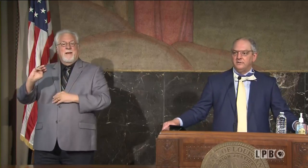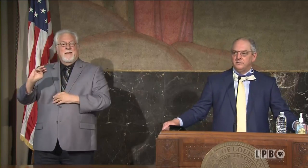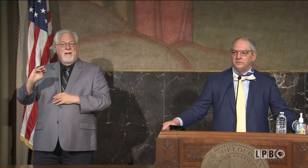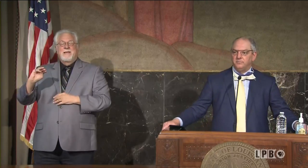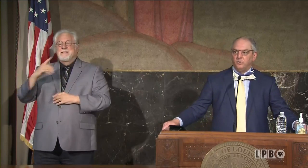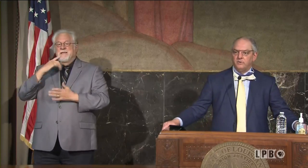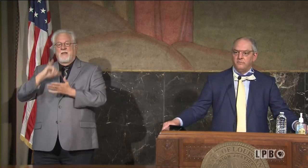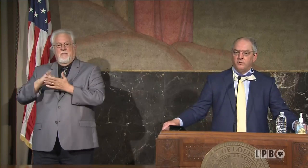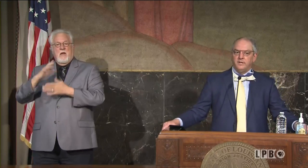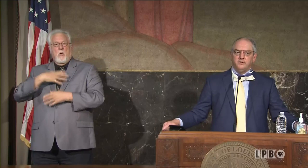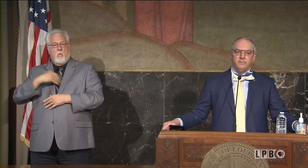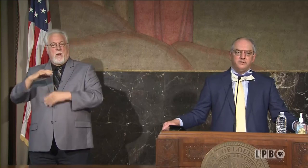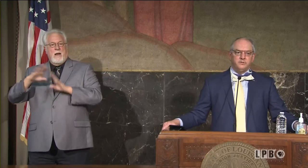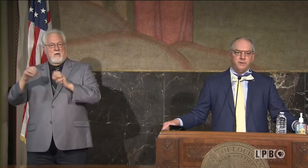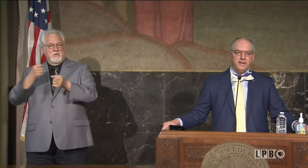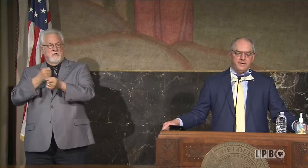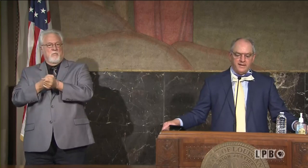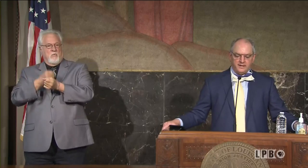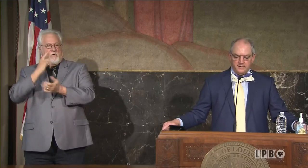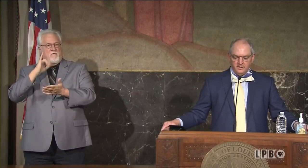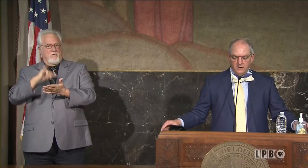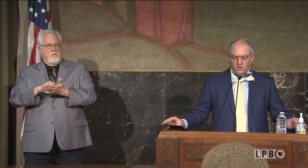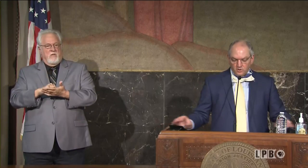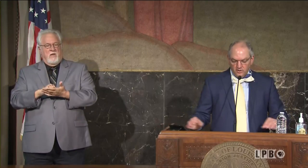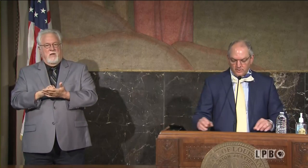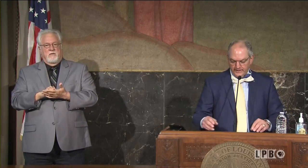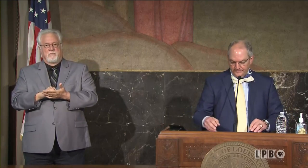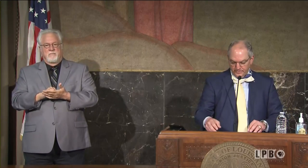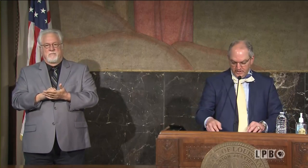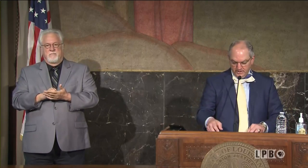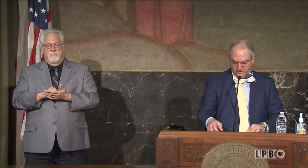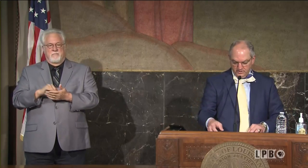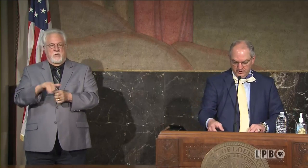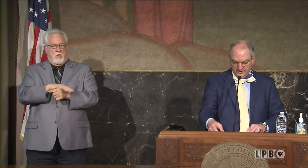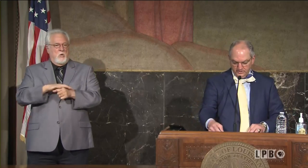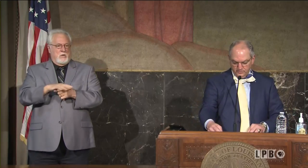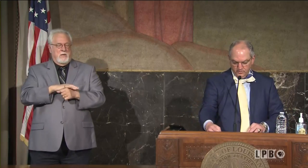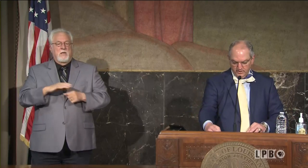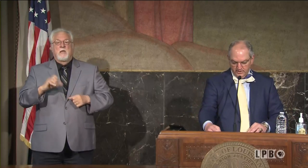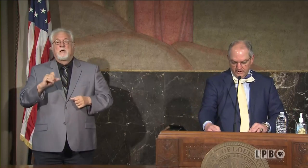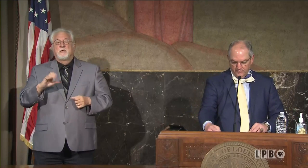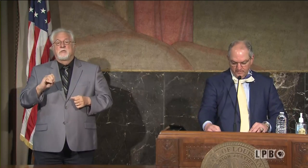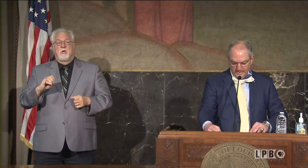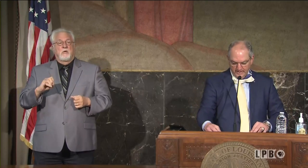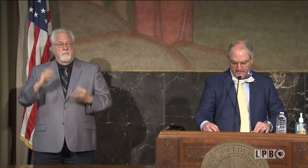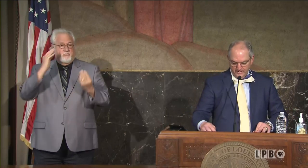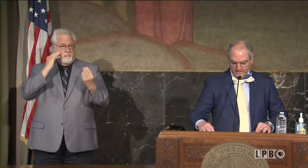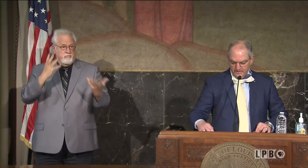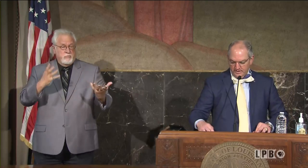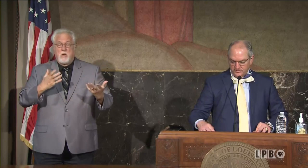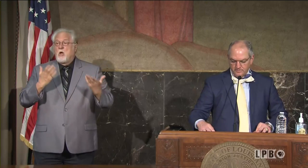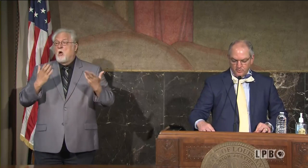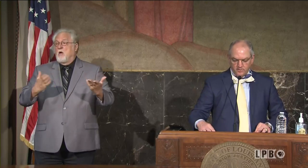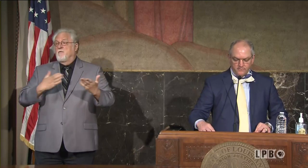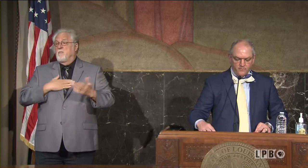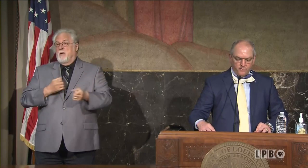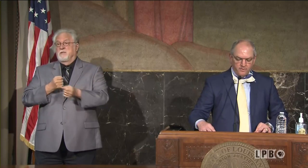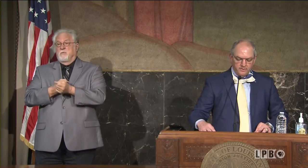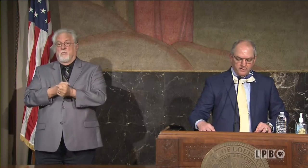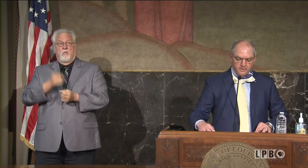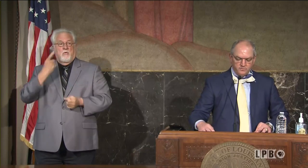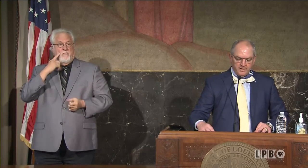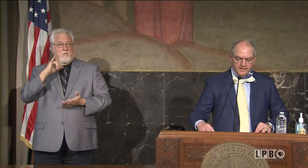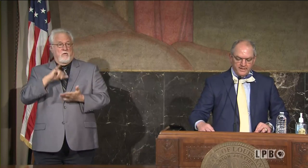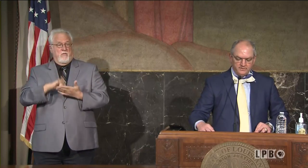White House's support for these measures being taken locally. So I just wanted to offer my support